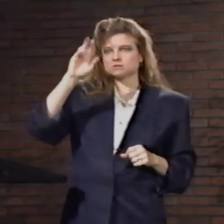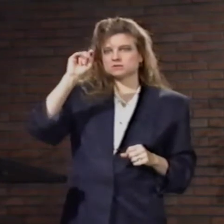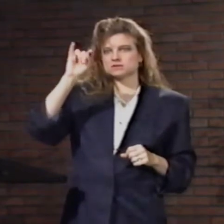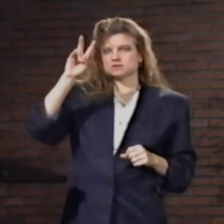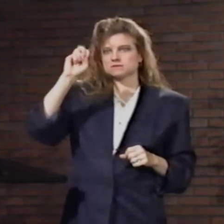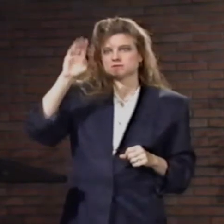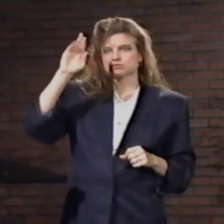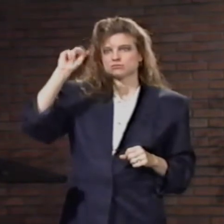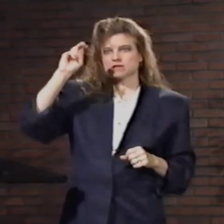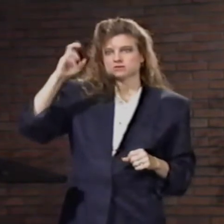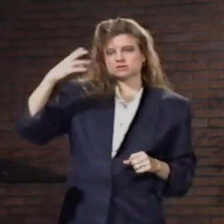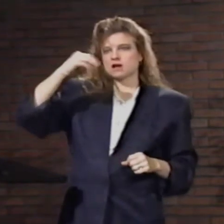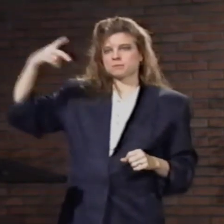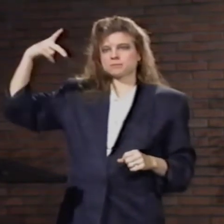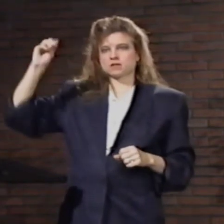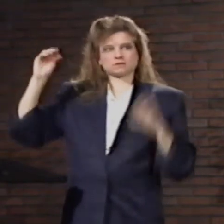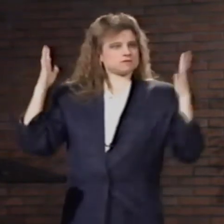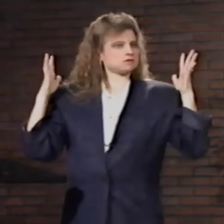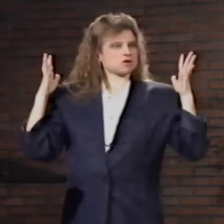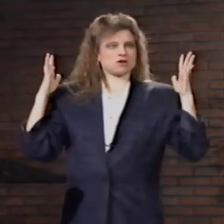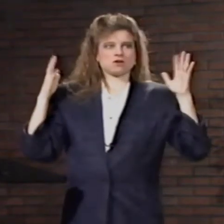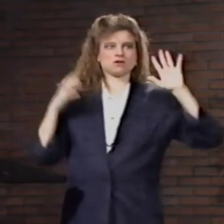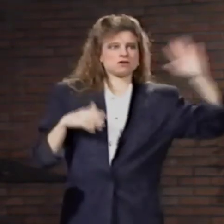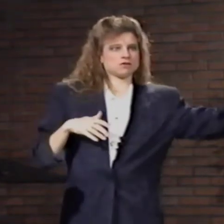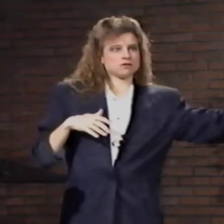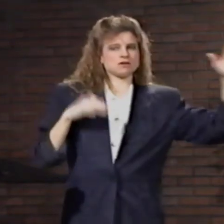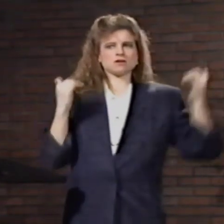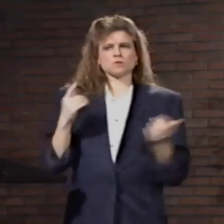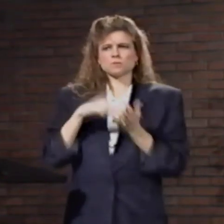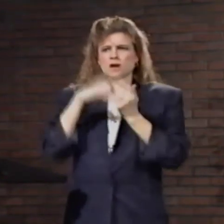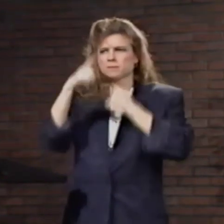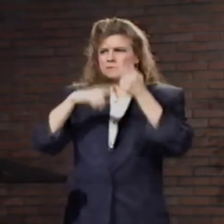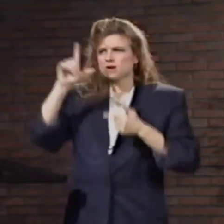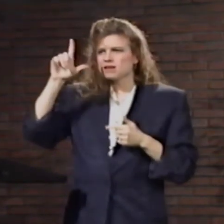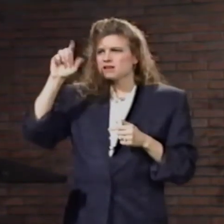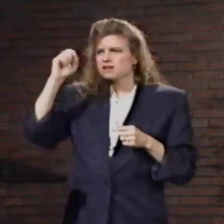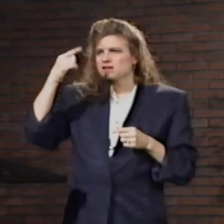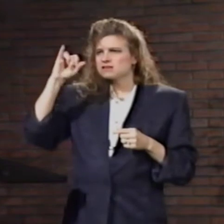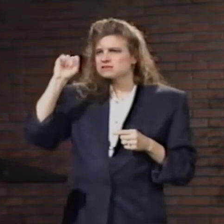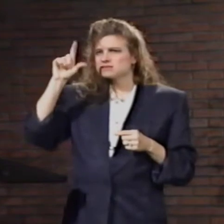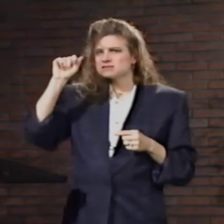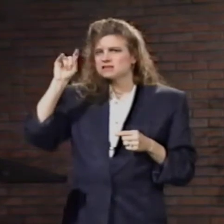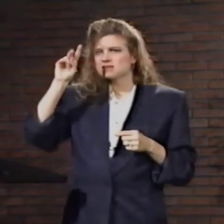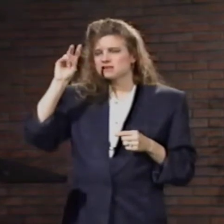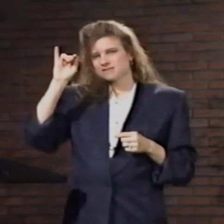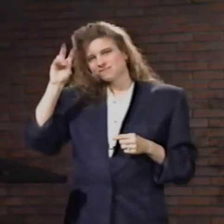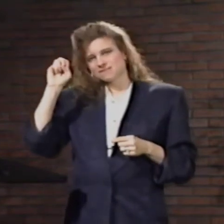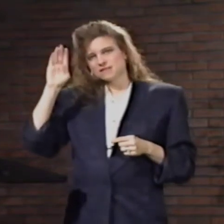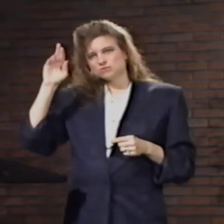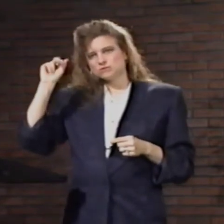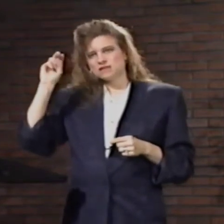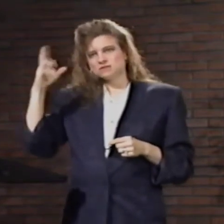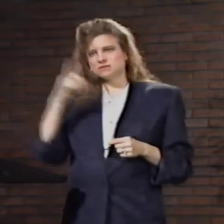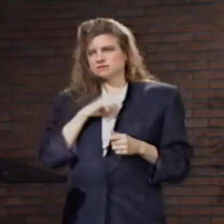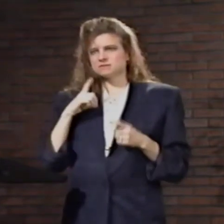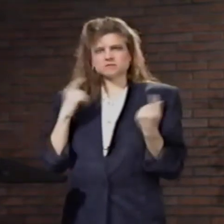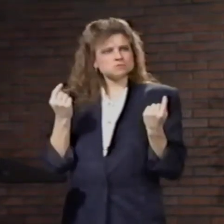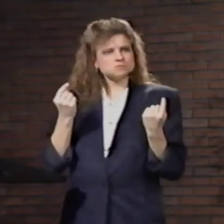Federal law only covers the executive branch and the post office system. But what about the legislative